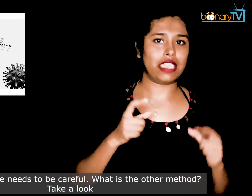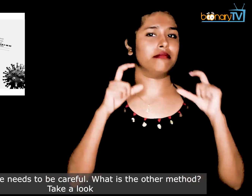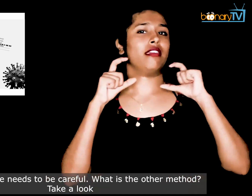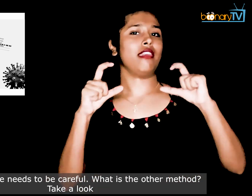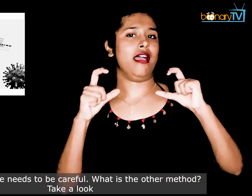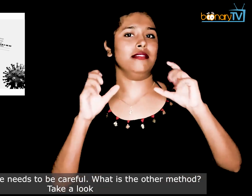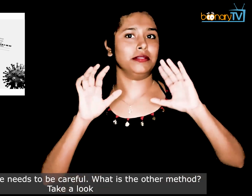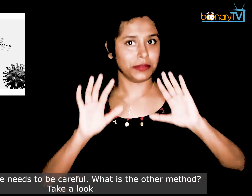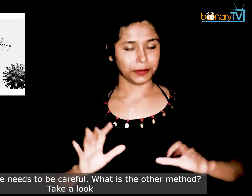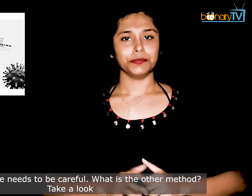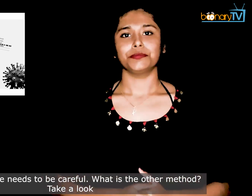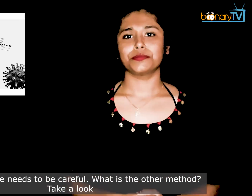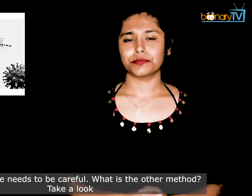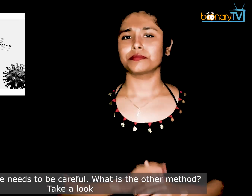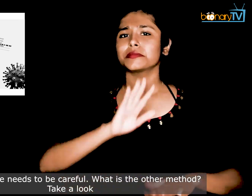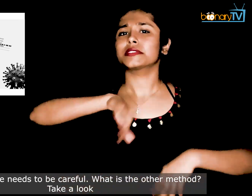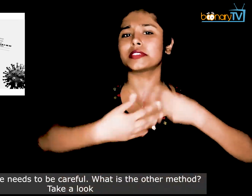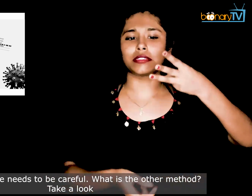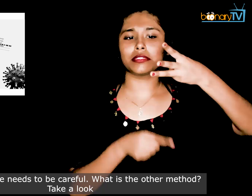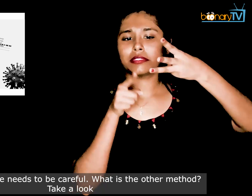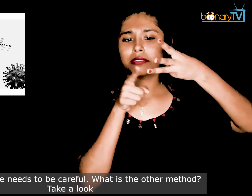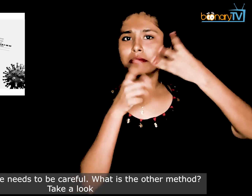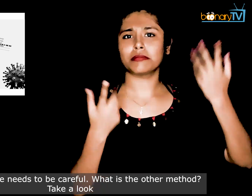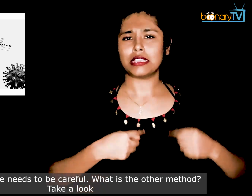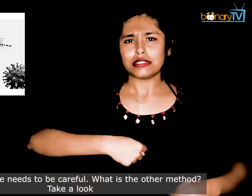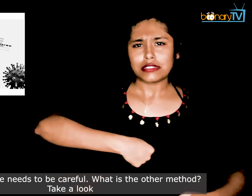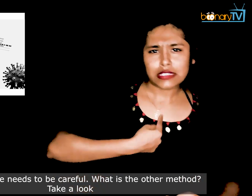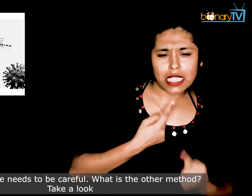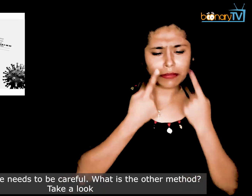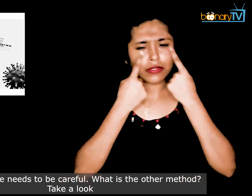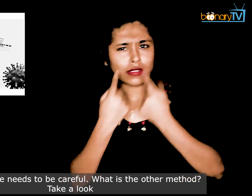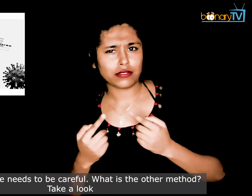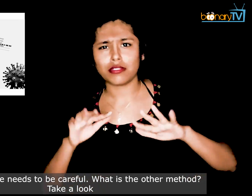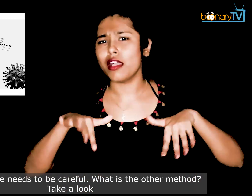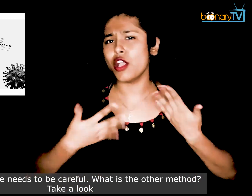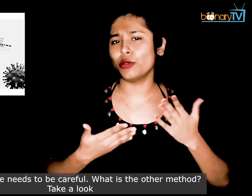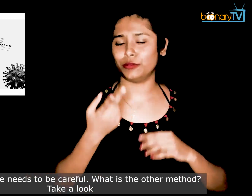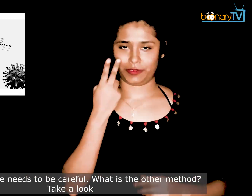one needs to be careful. What is the other method? Take a look.